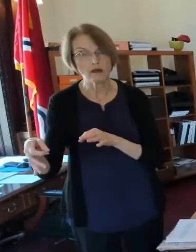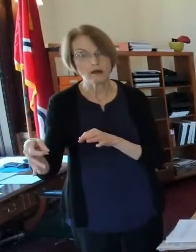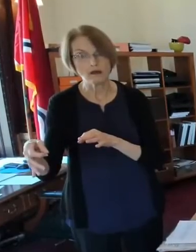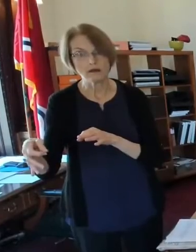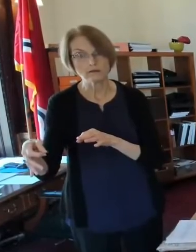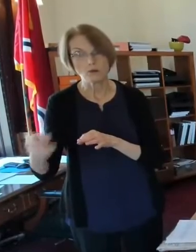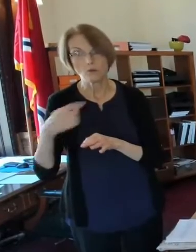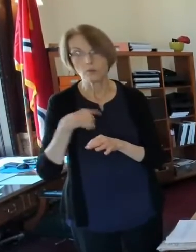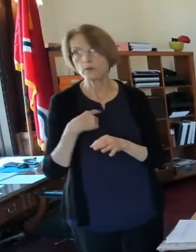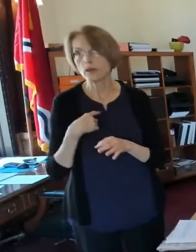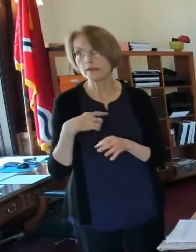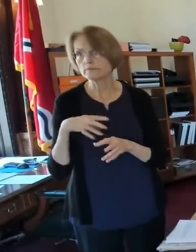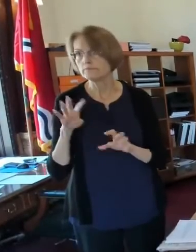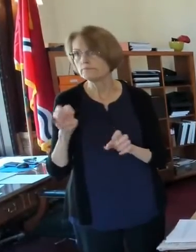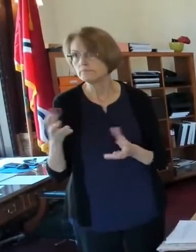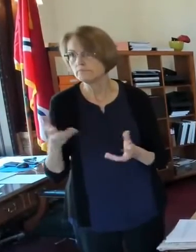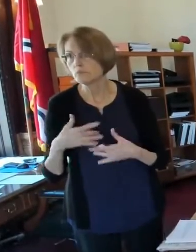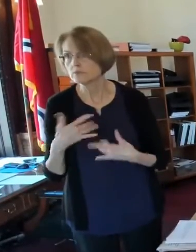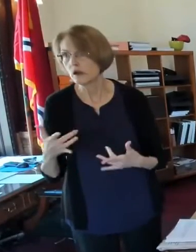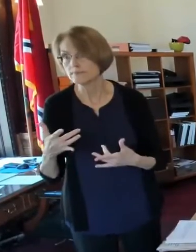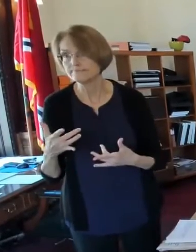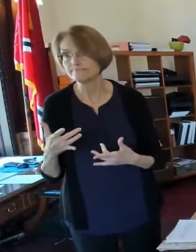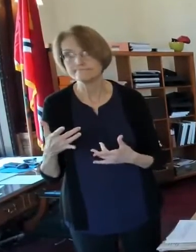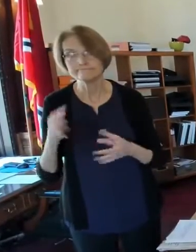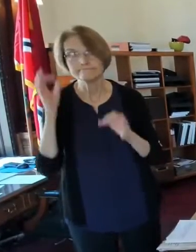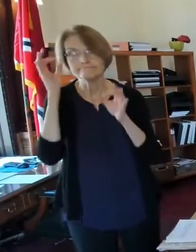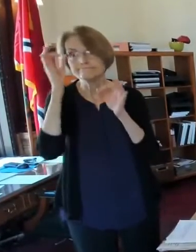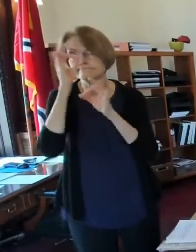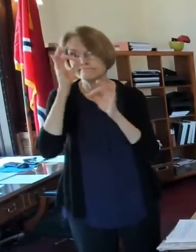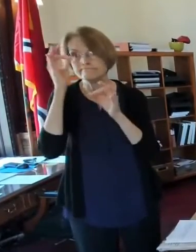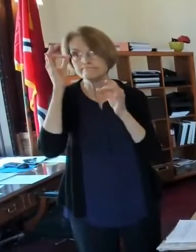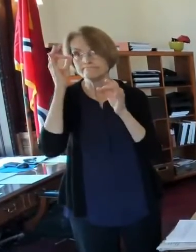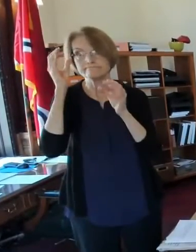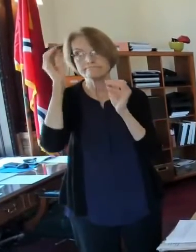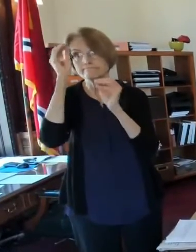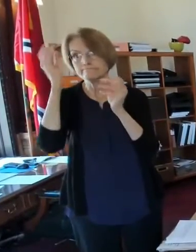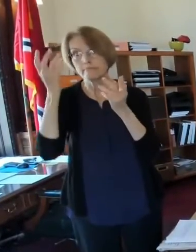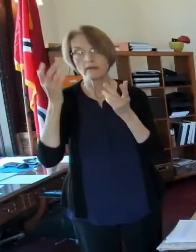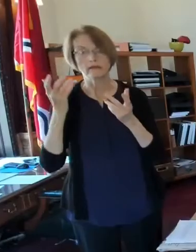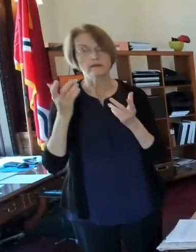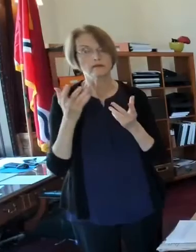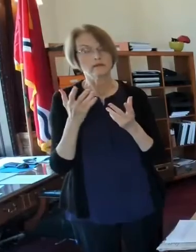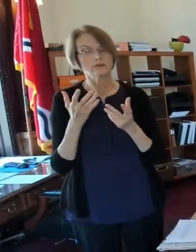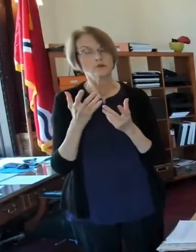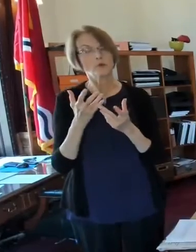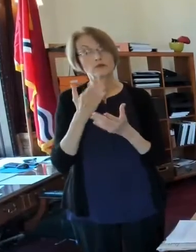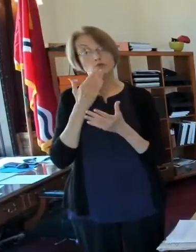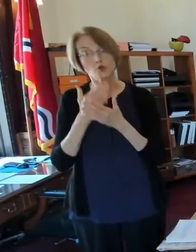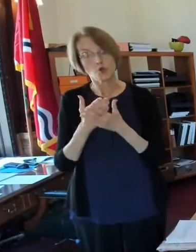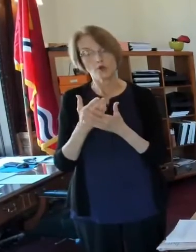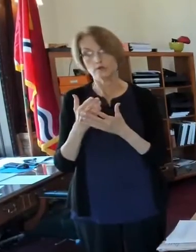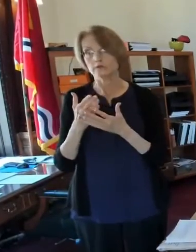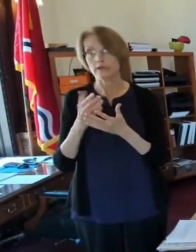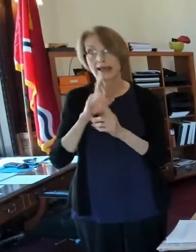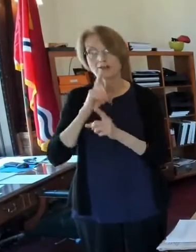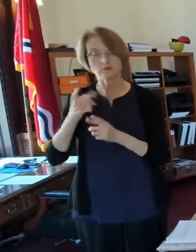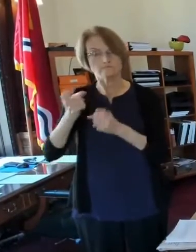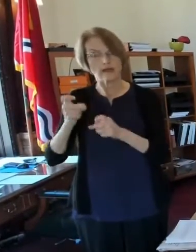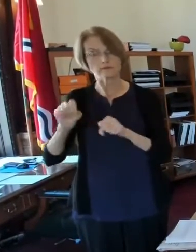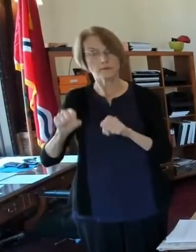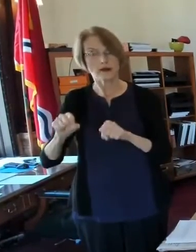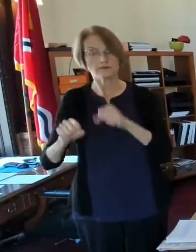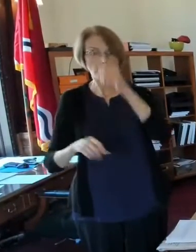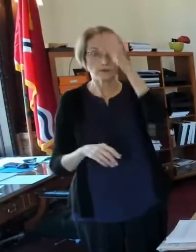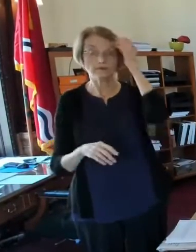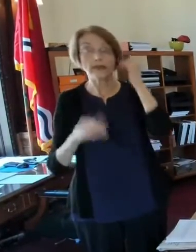notified. You want those results back just as soon as possible. And we look back and we look at this every day,